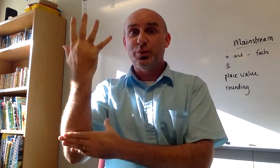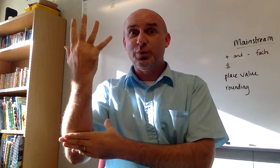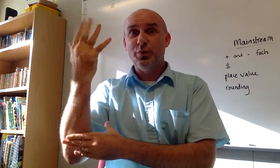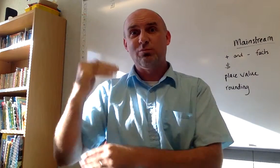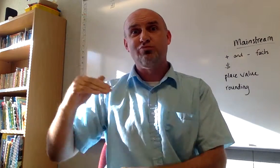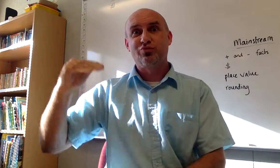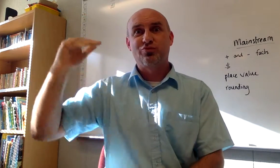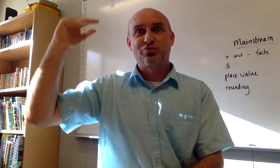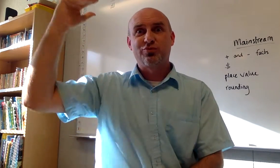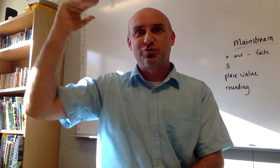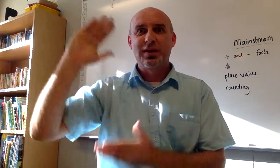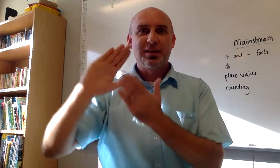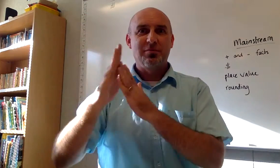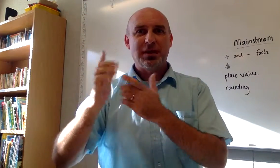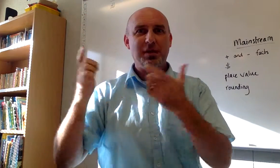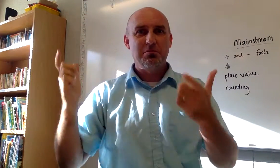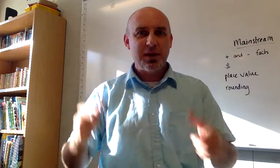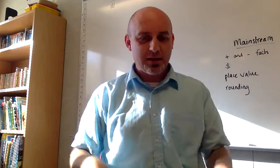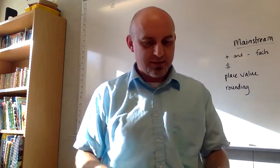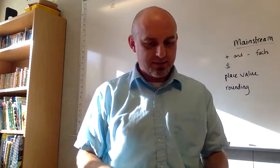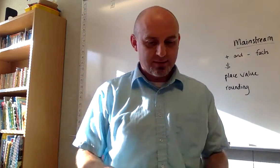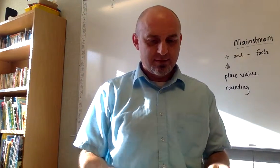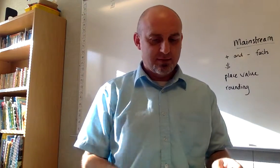Grew. Became big.